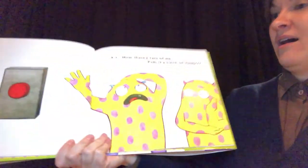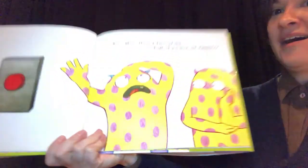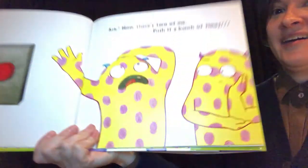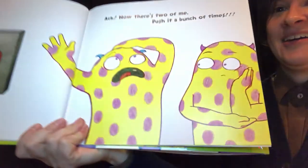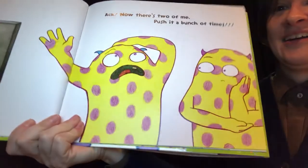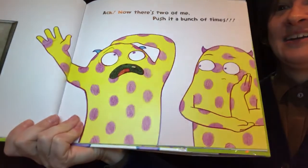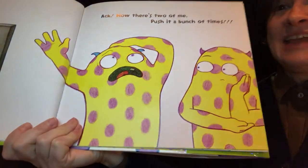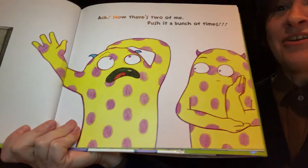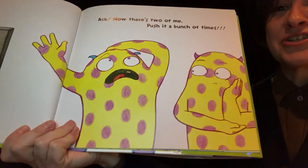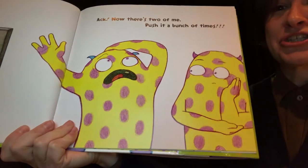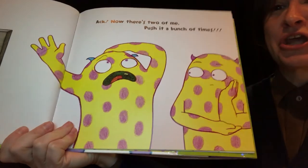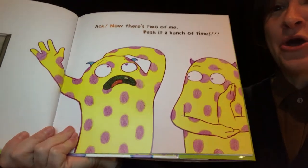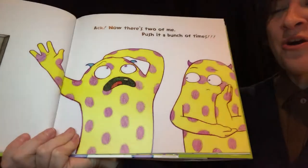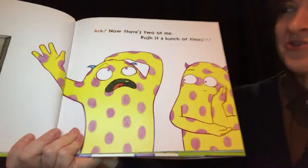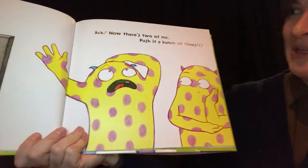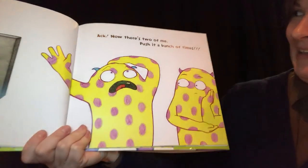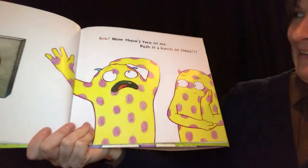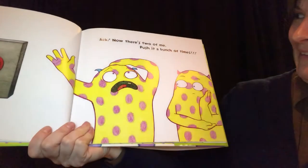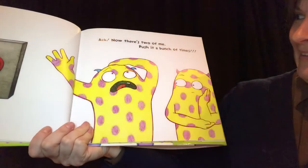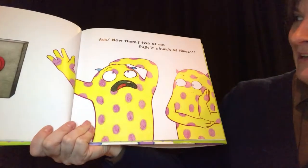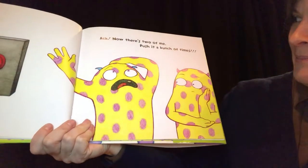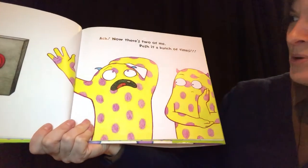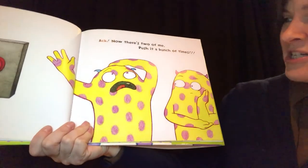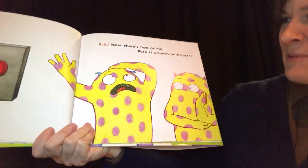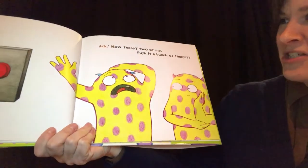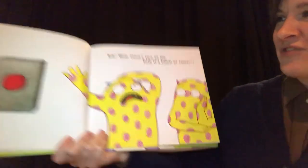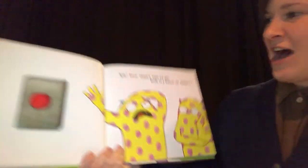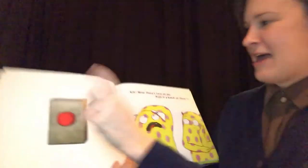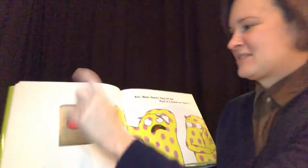Ah! Now there's two of me. Push it a bunch of times.